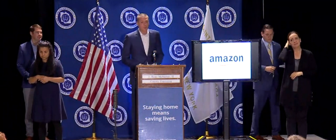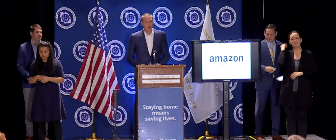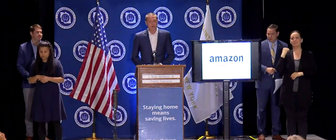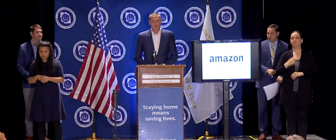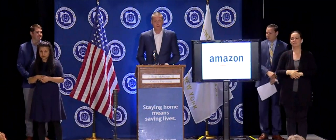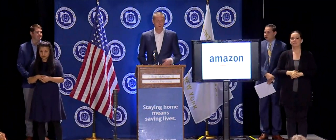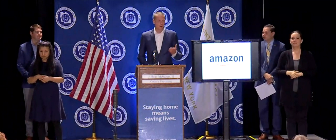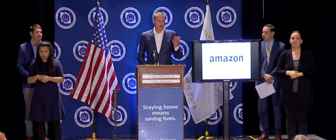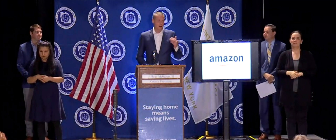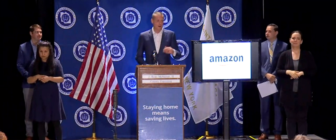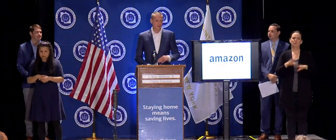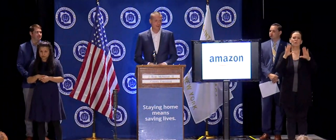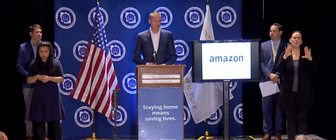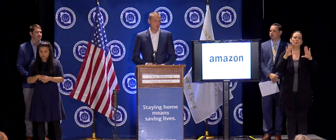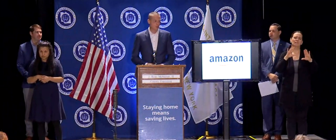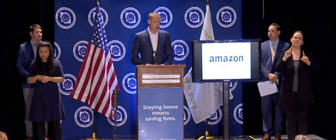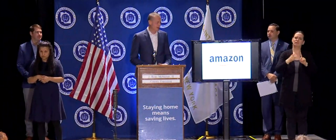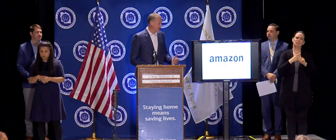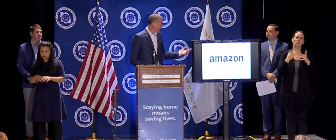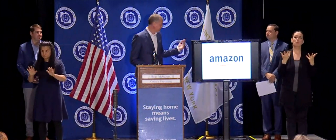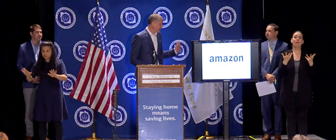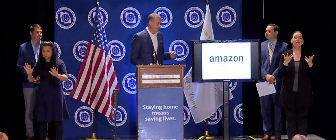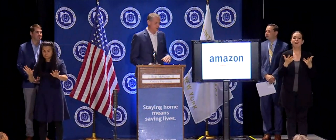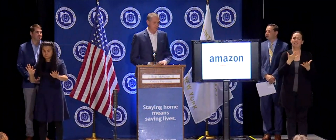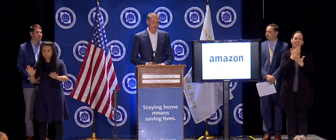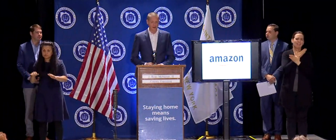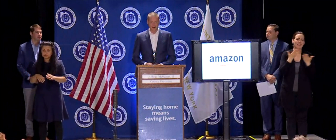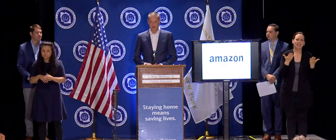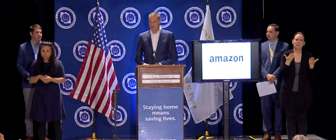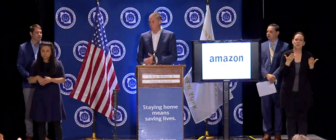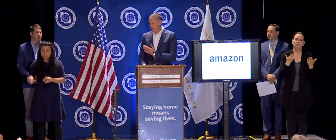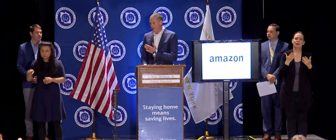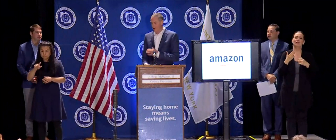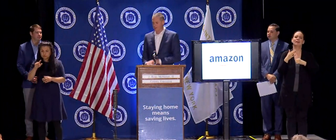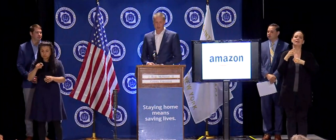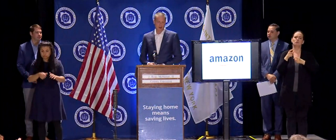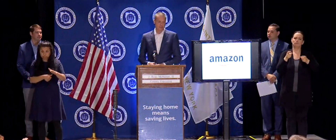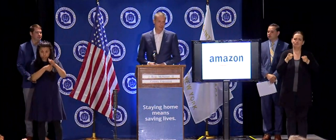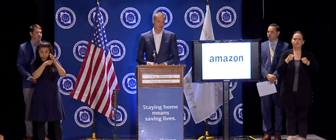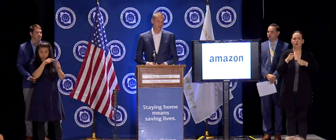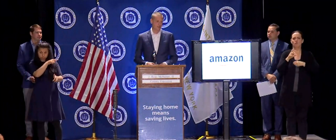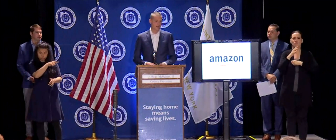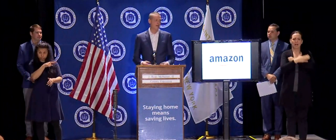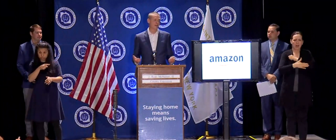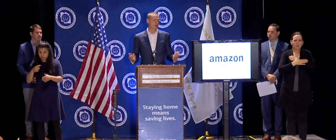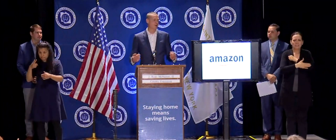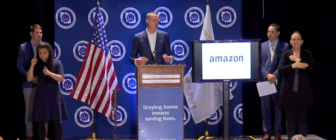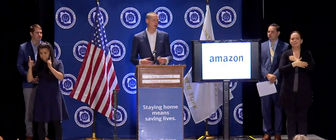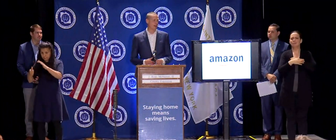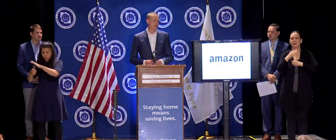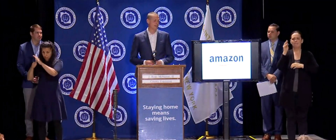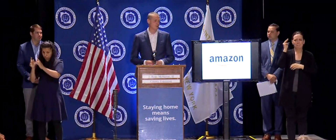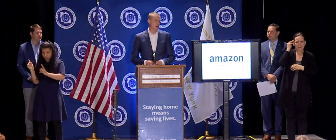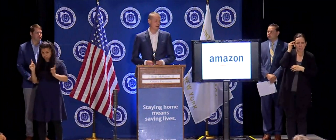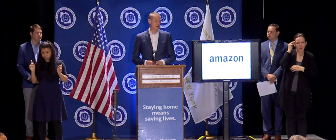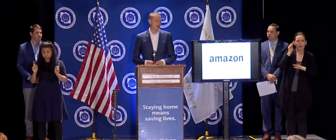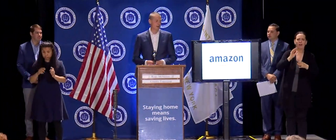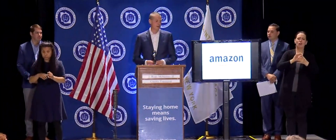Great. Well, first of all, thank you, County Executive, Mayor. Congratulations to our entire community.